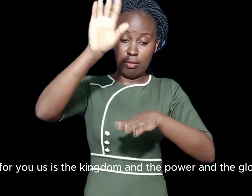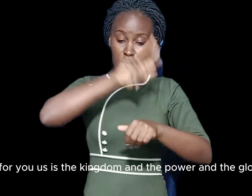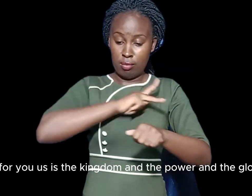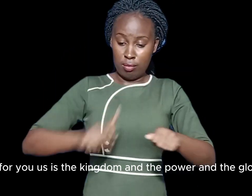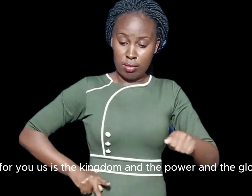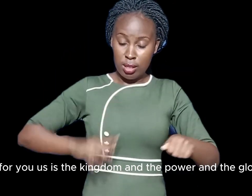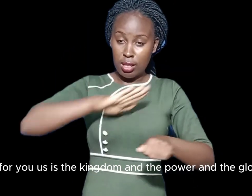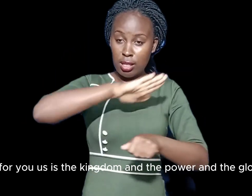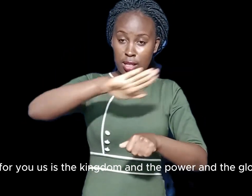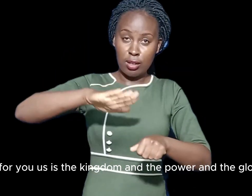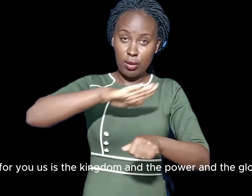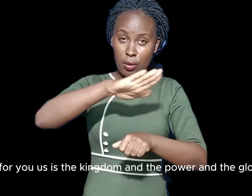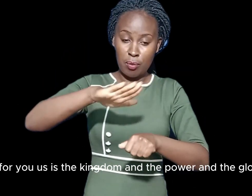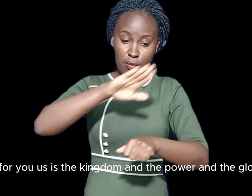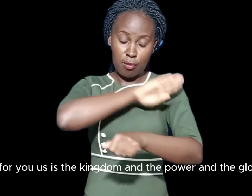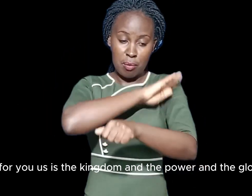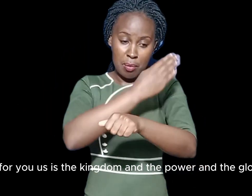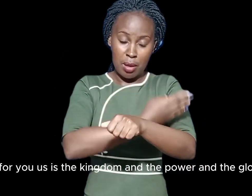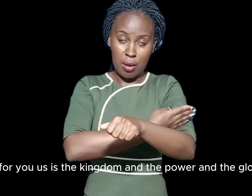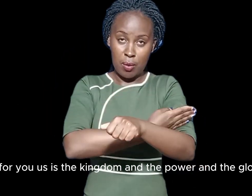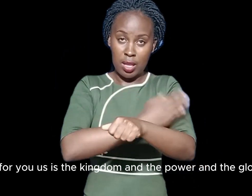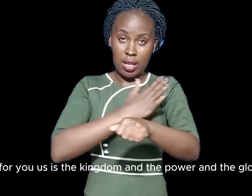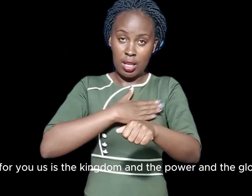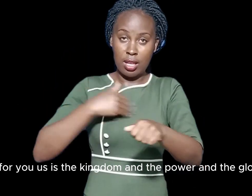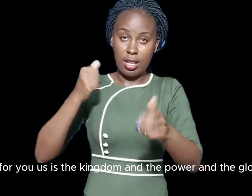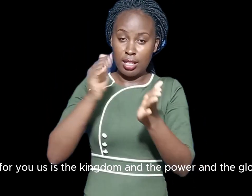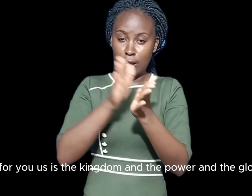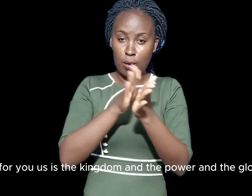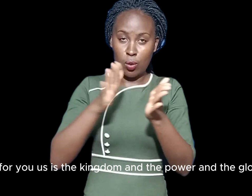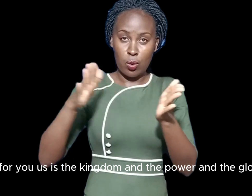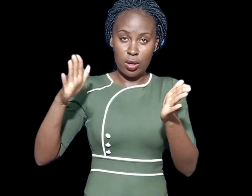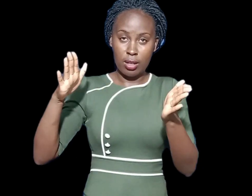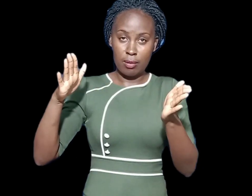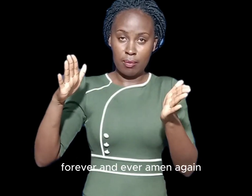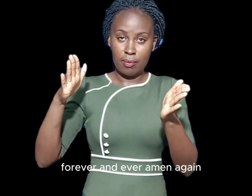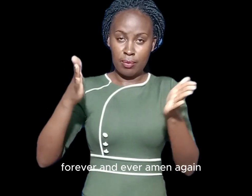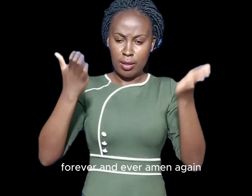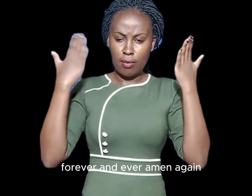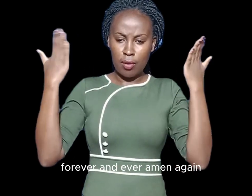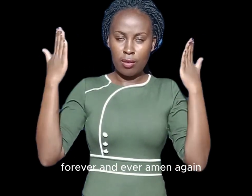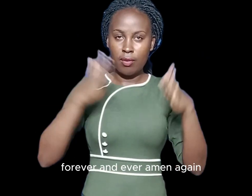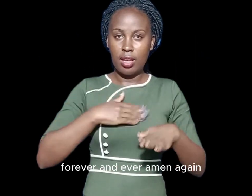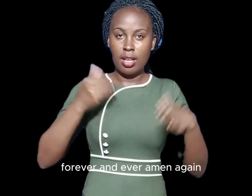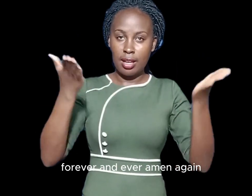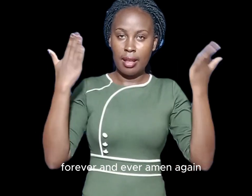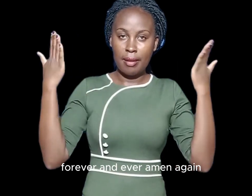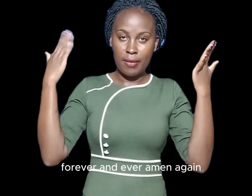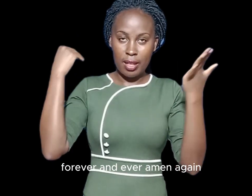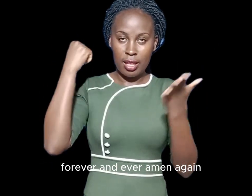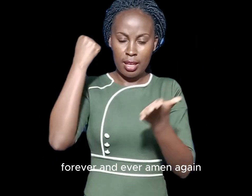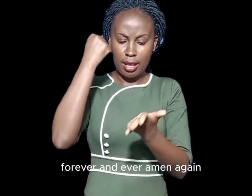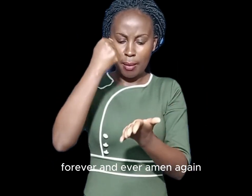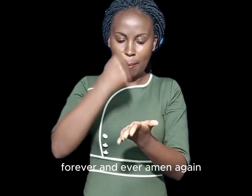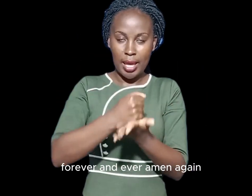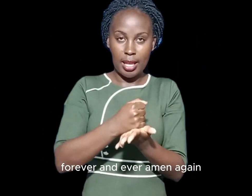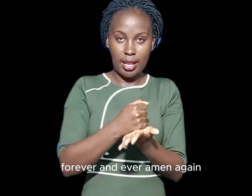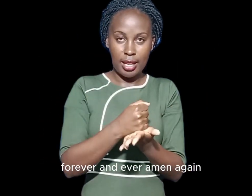And the power And the glory Forever and ever Amen Again